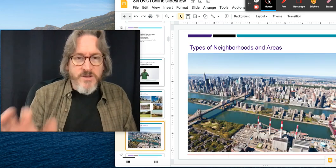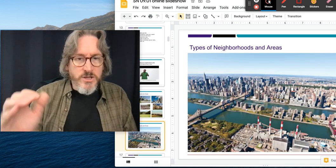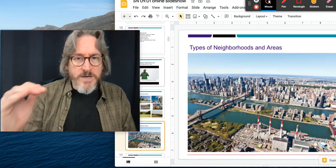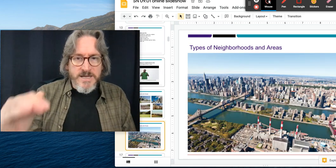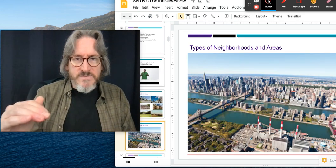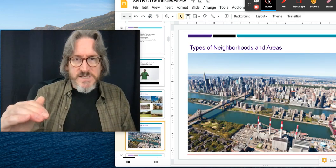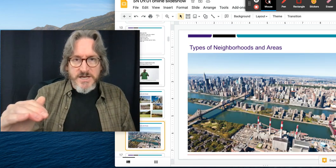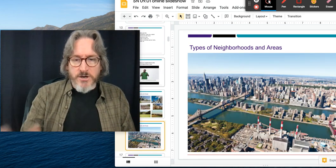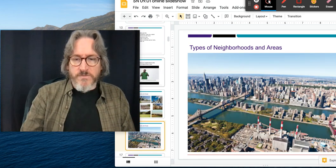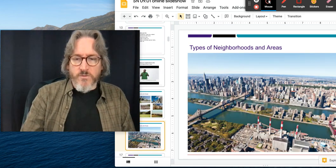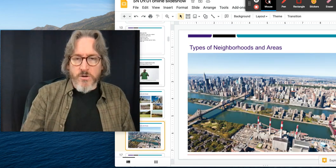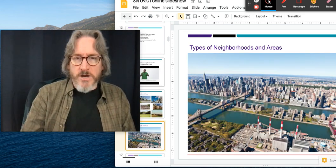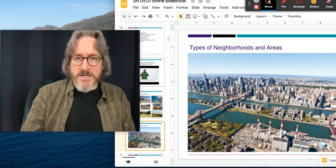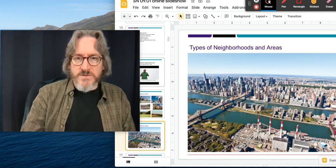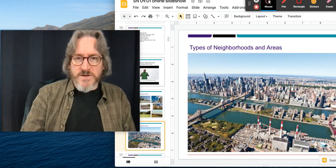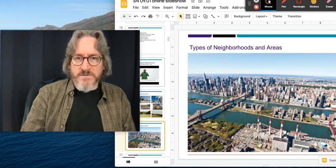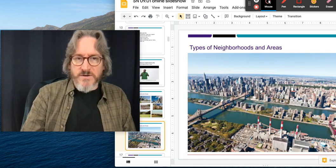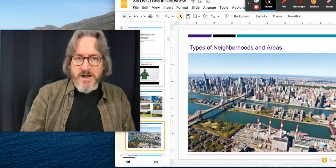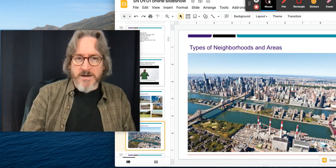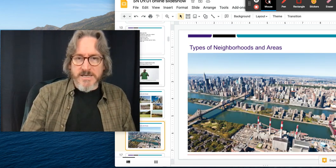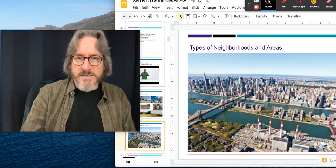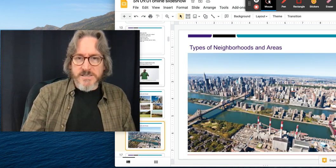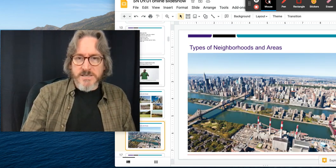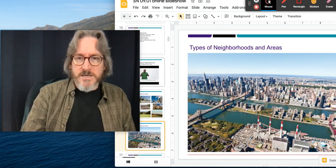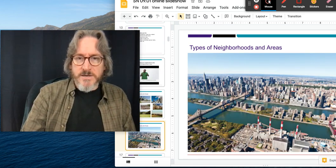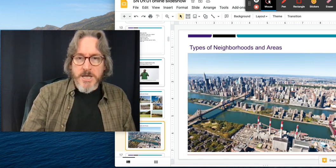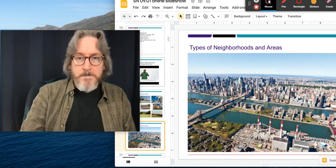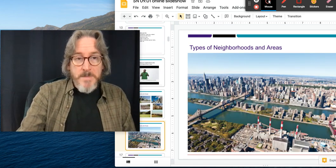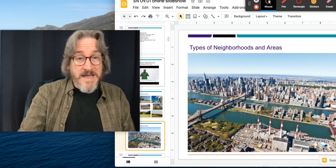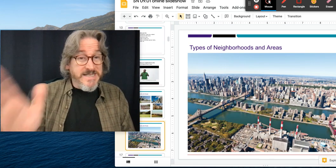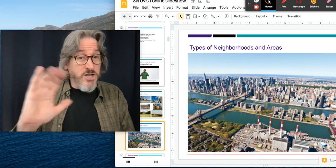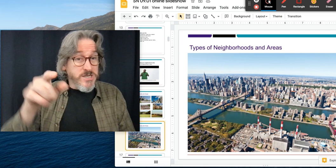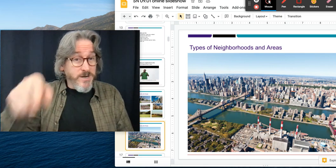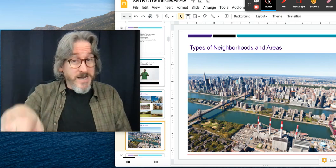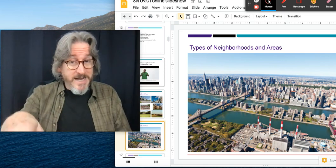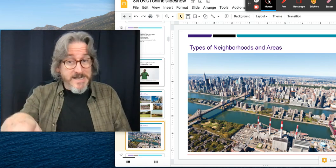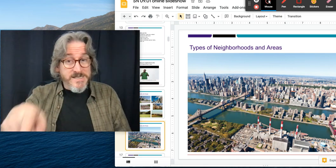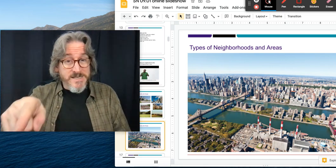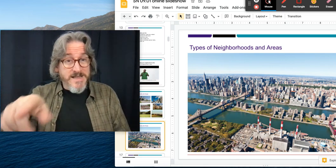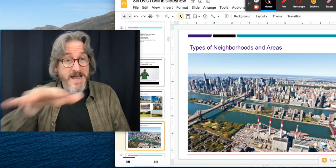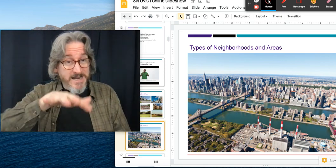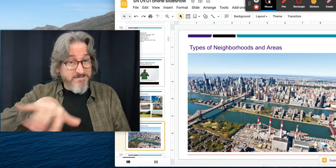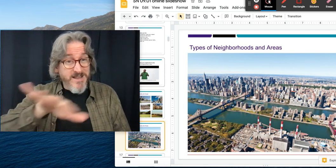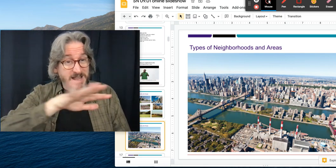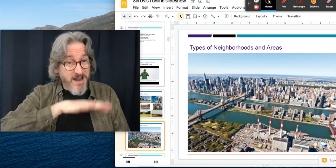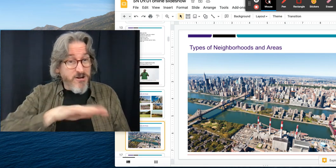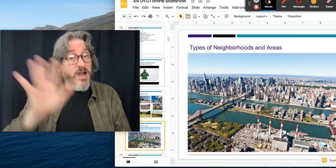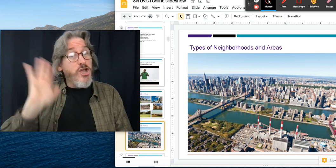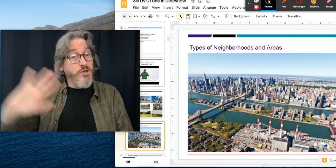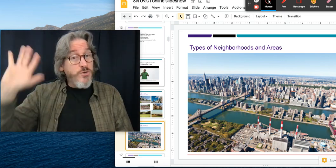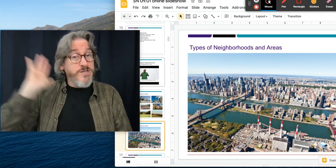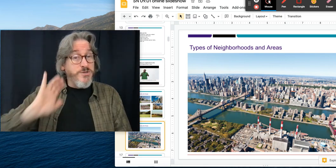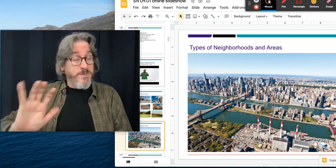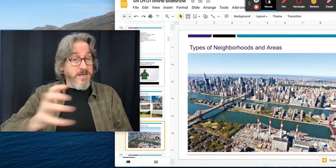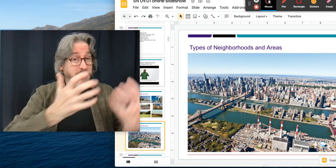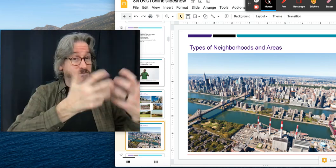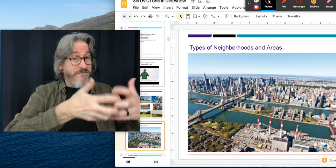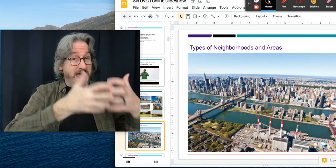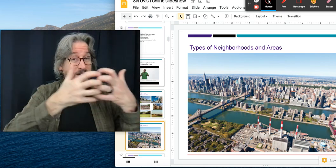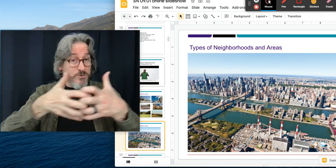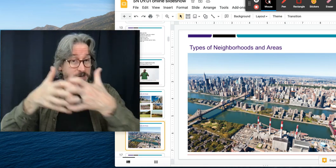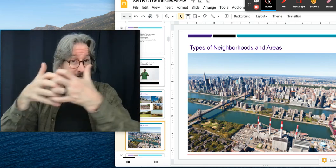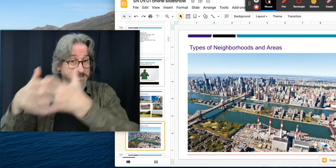And I've included GIFs in here for each of the different areas. As he talks about in his, that area used to